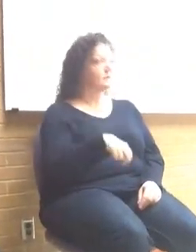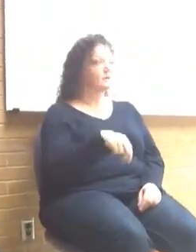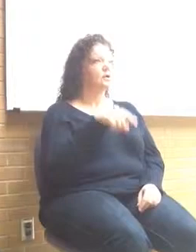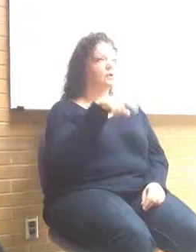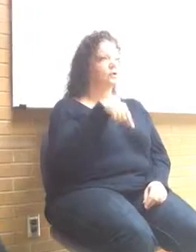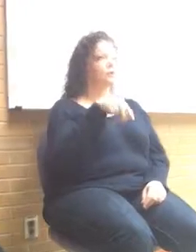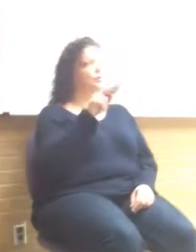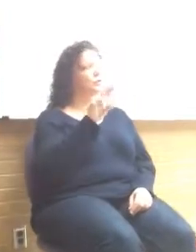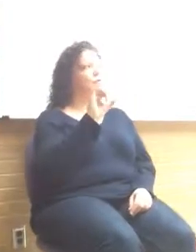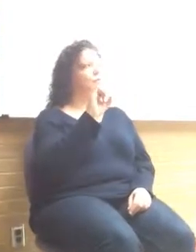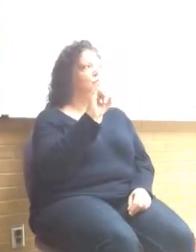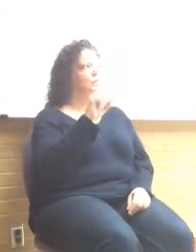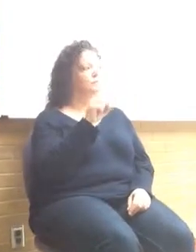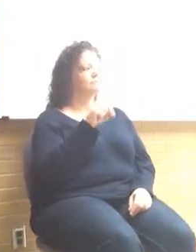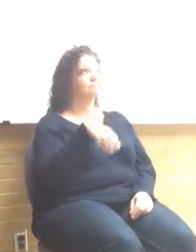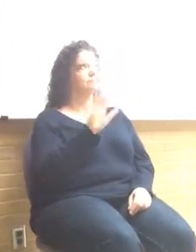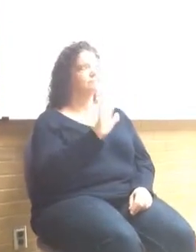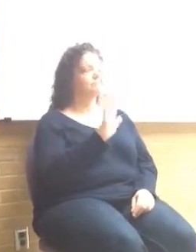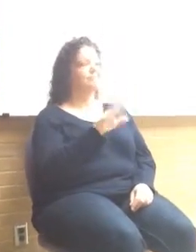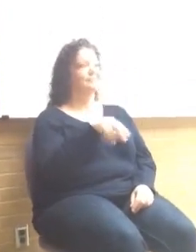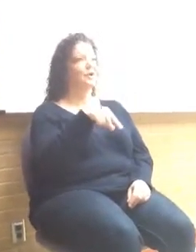Q-U-O-T-I-N-T. Excellent speller as well.